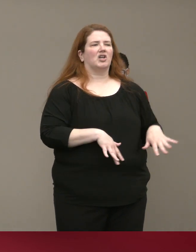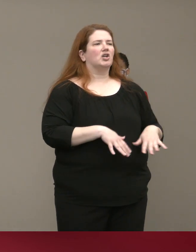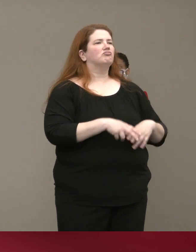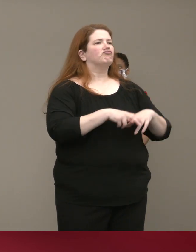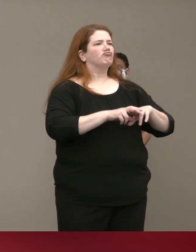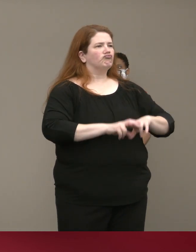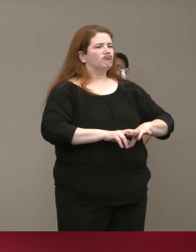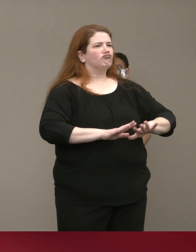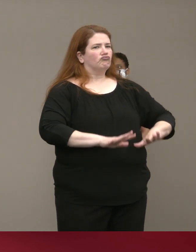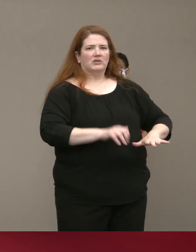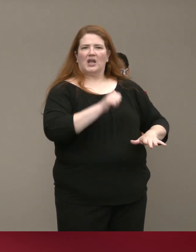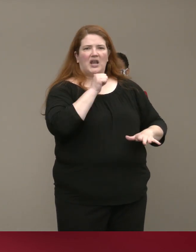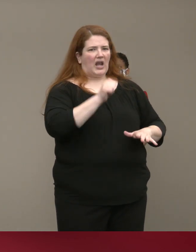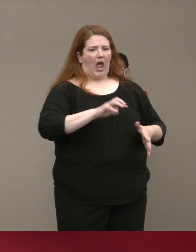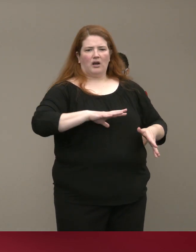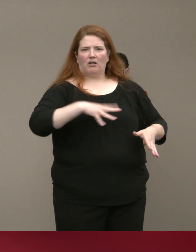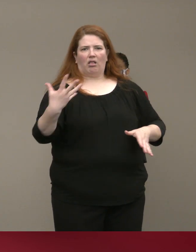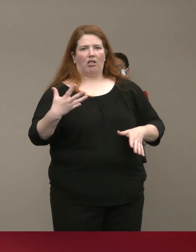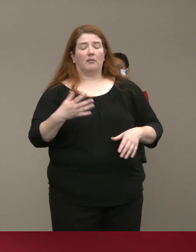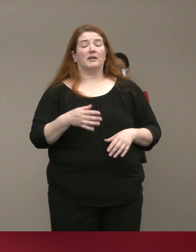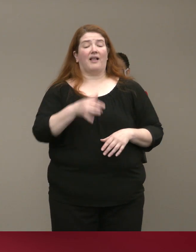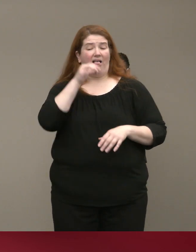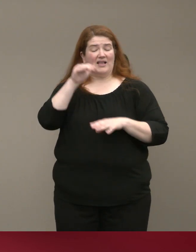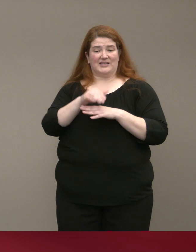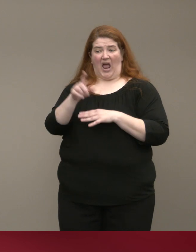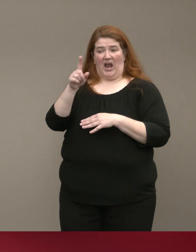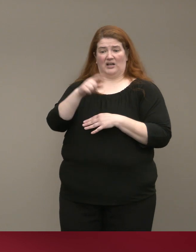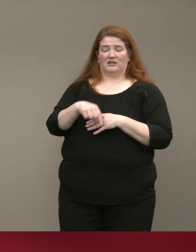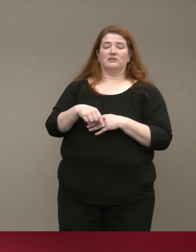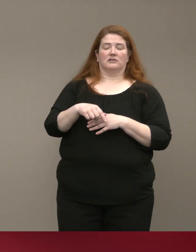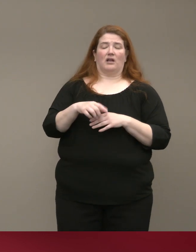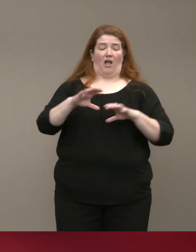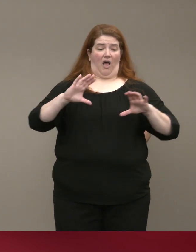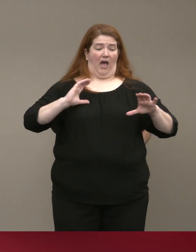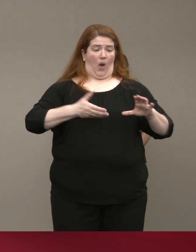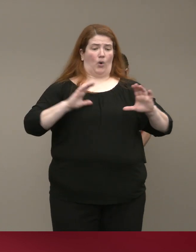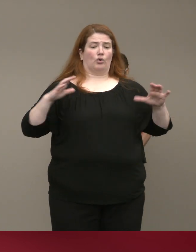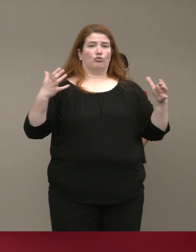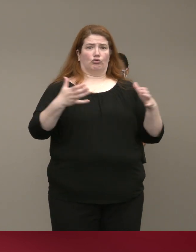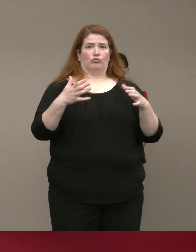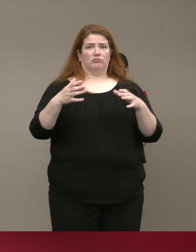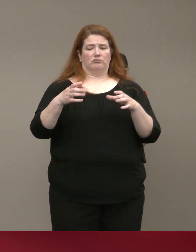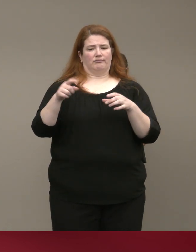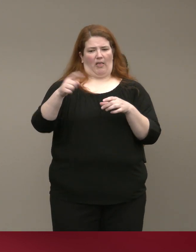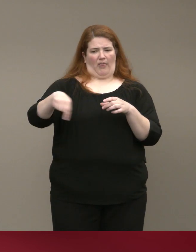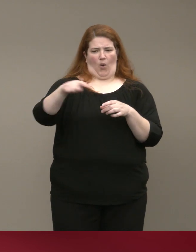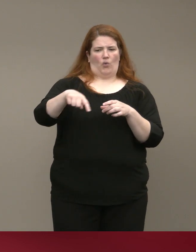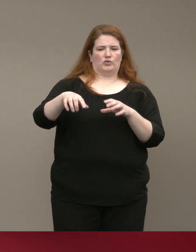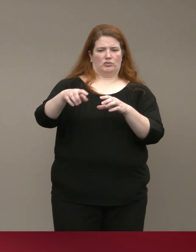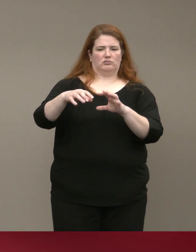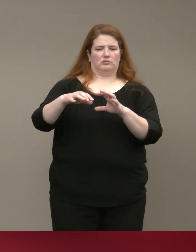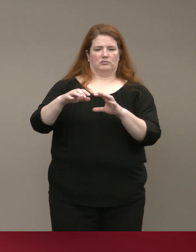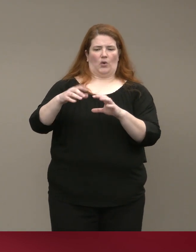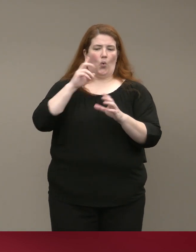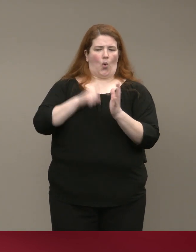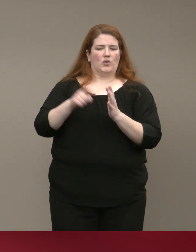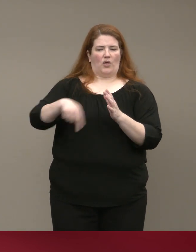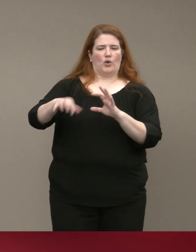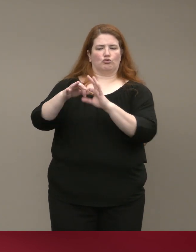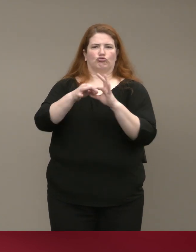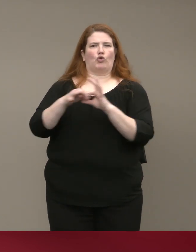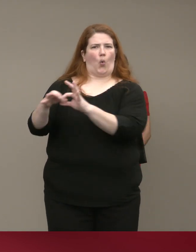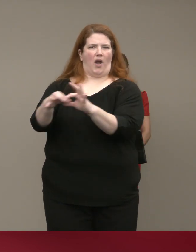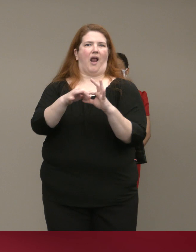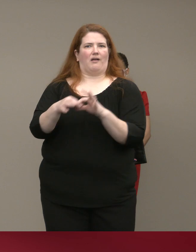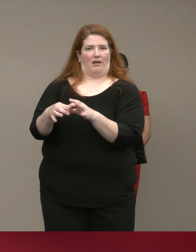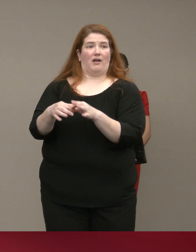everybody in this group was very actively in coordination coming down there to steal and to pillage. And so